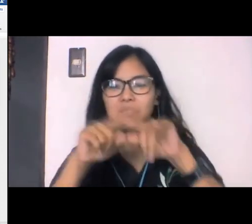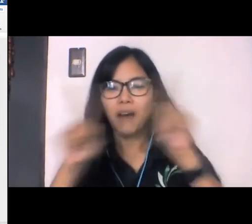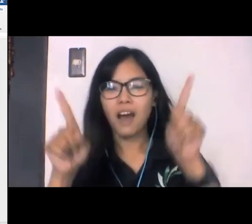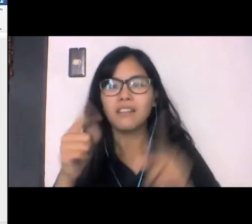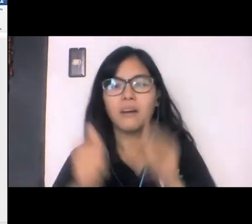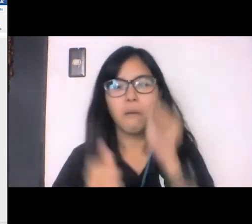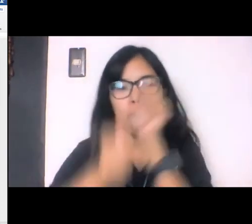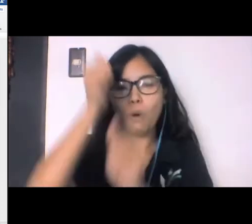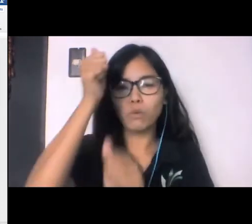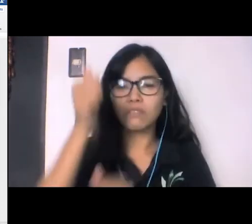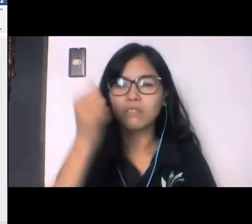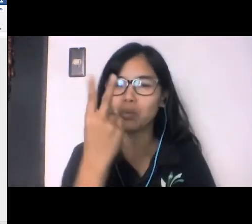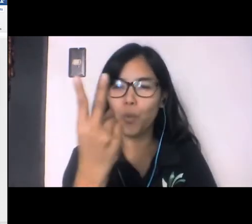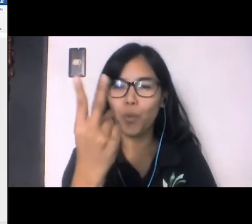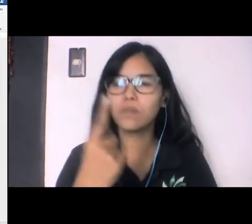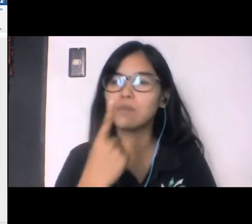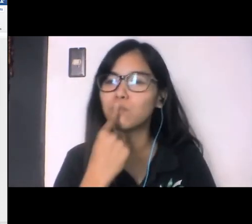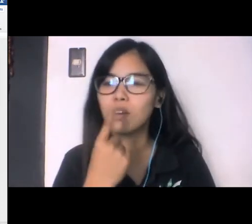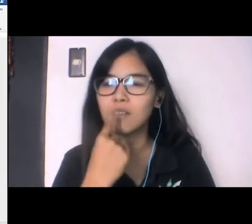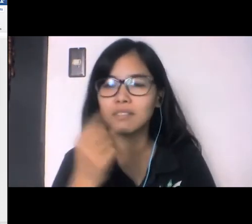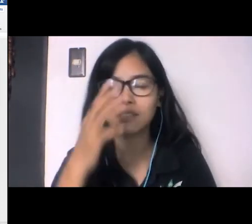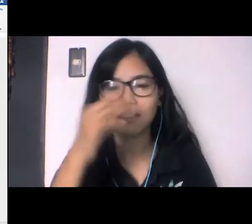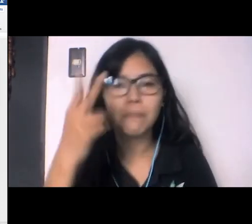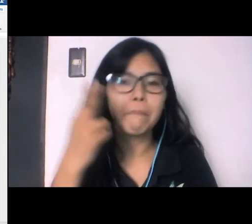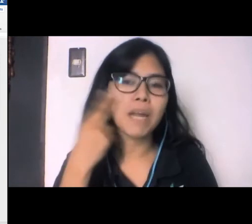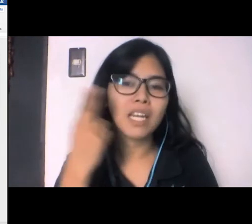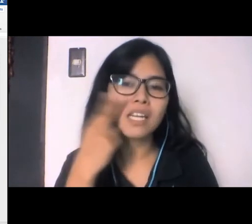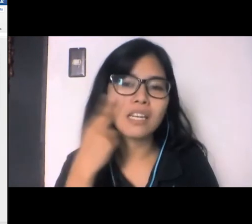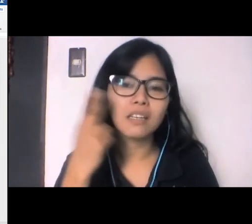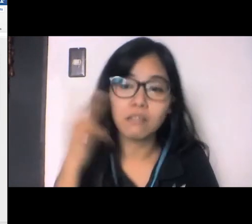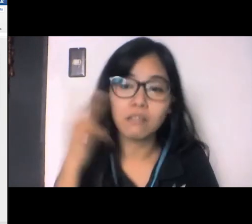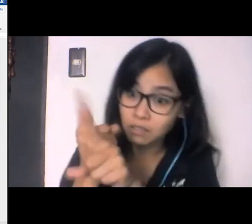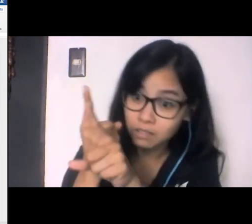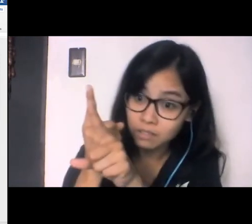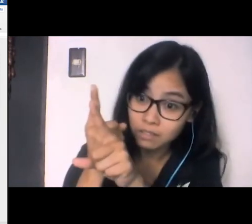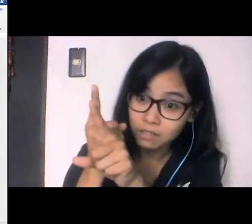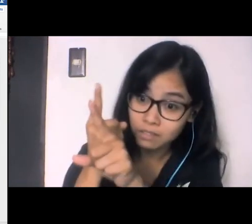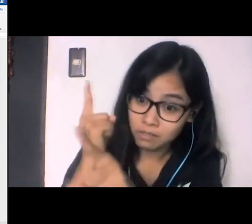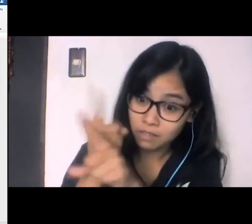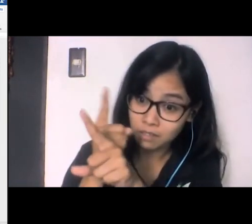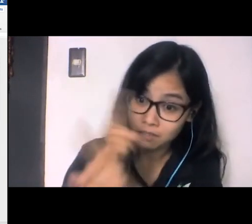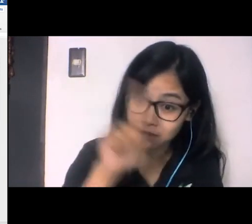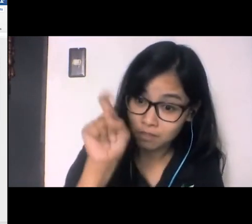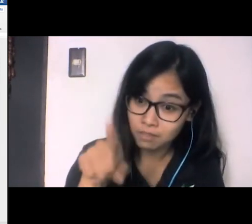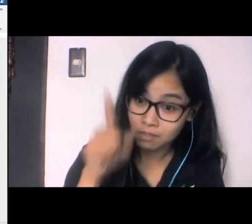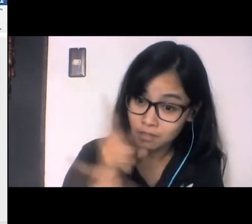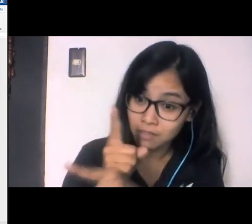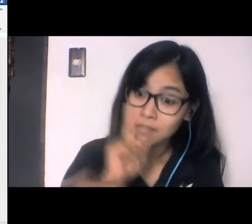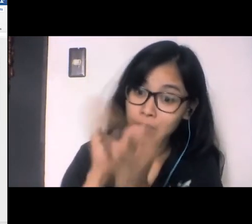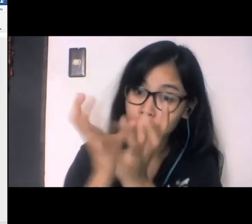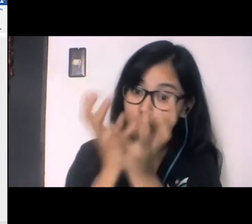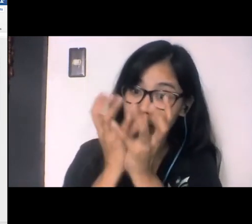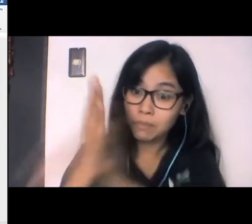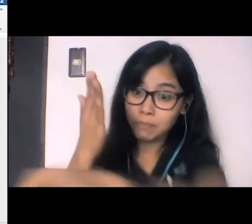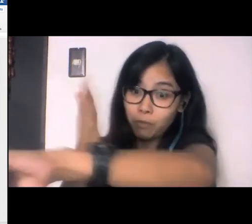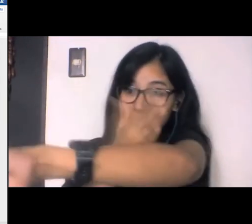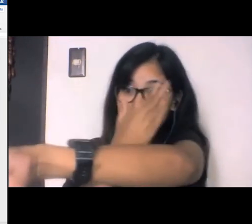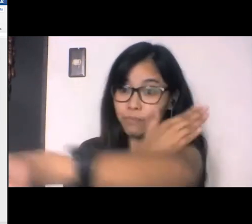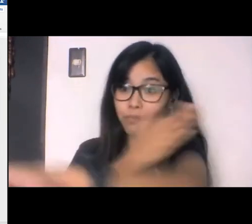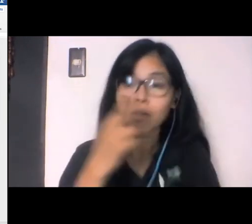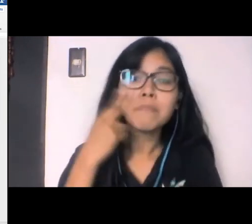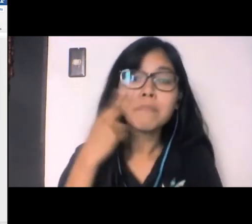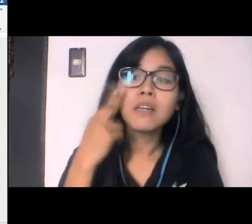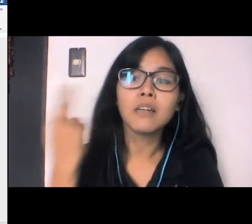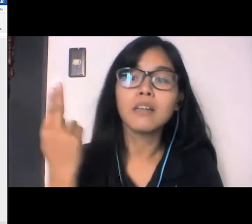Yeah, to be honest, there's lots of people in the community that actually don't use uh, the more